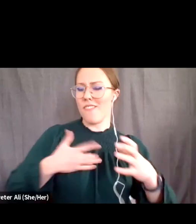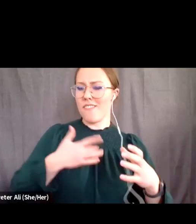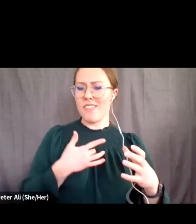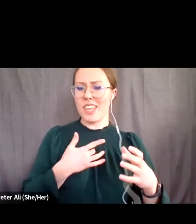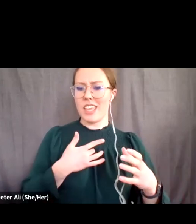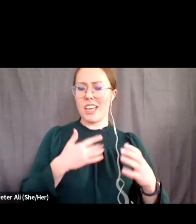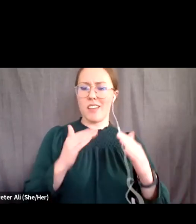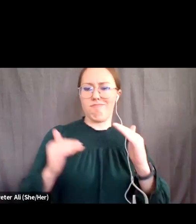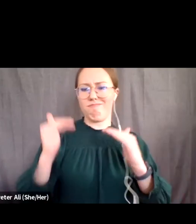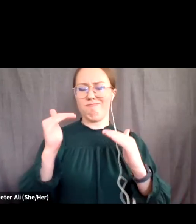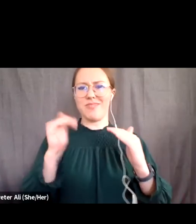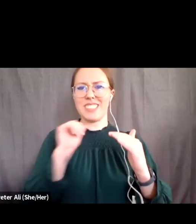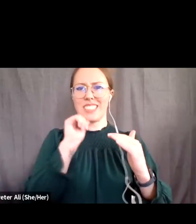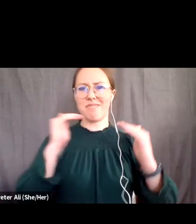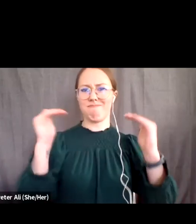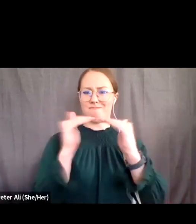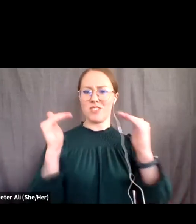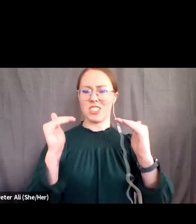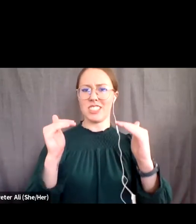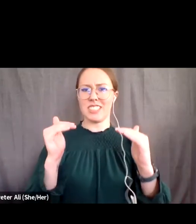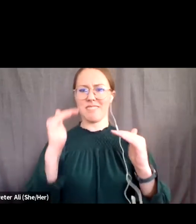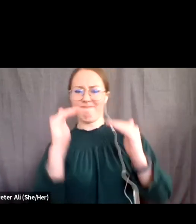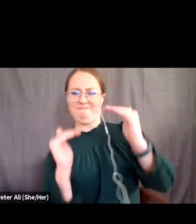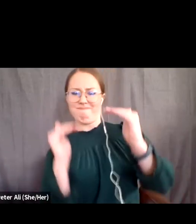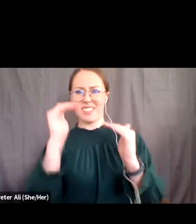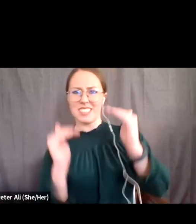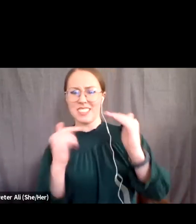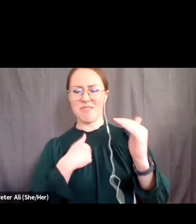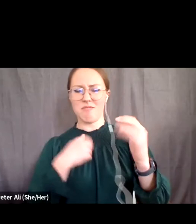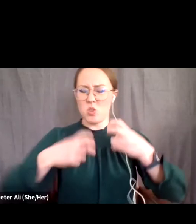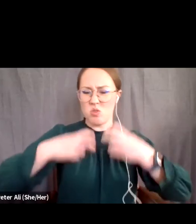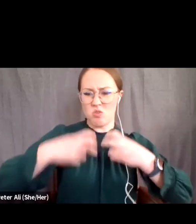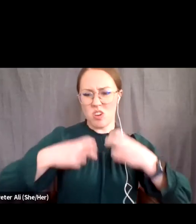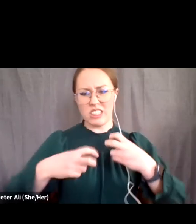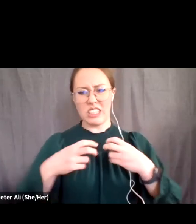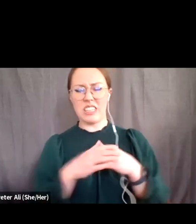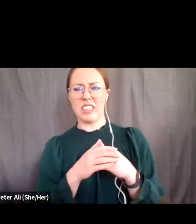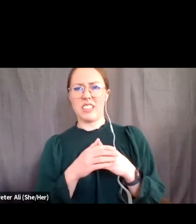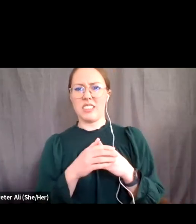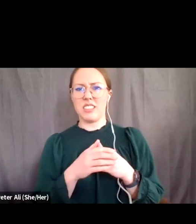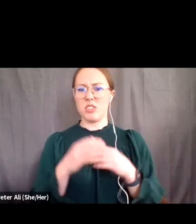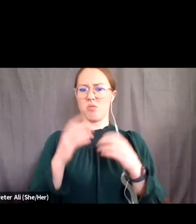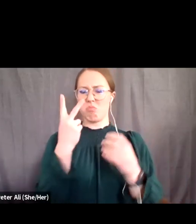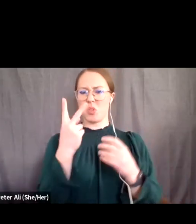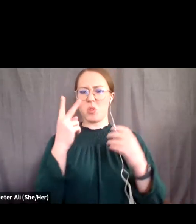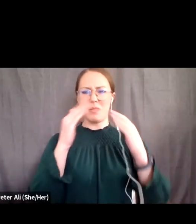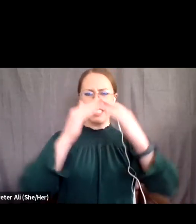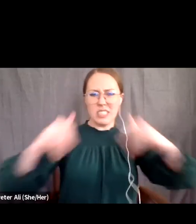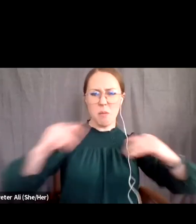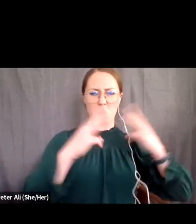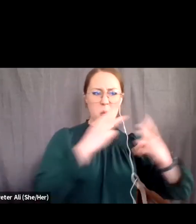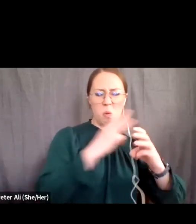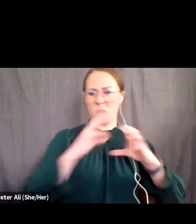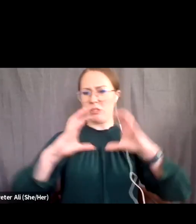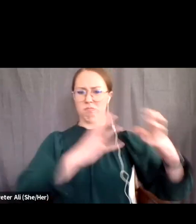I did so without fully understanding the paradoxes I would find, a tale of two cities that exist in the world